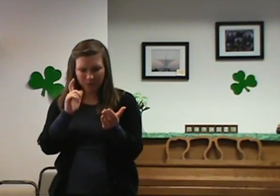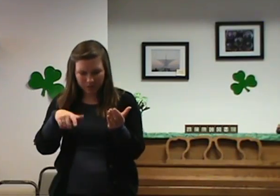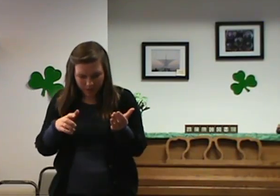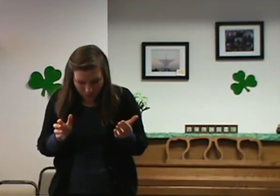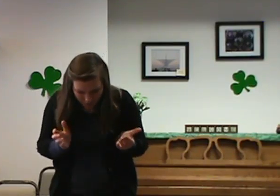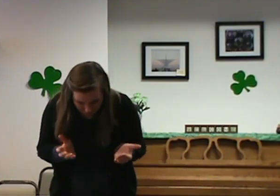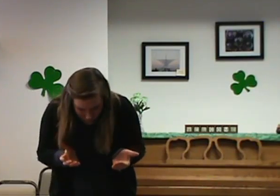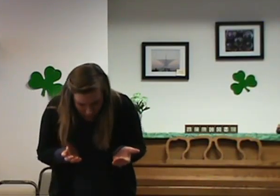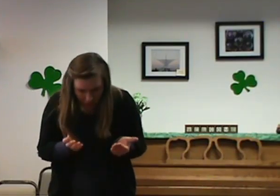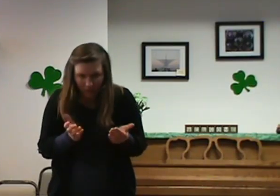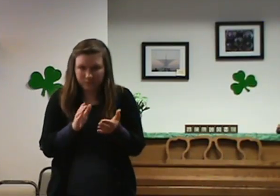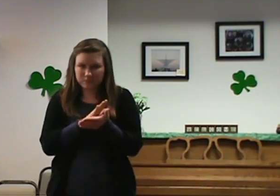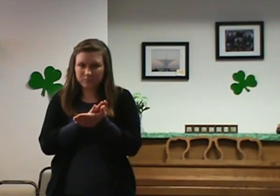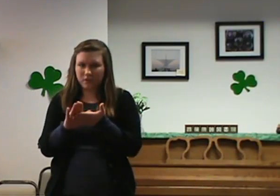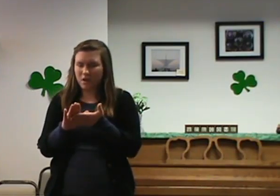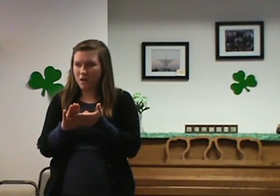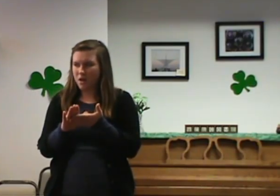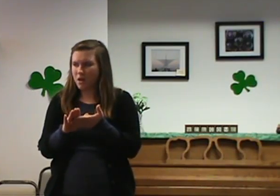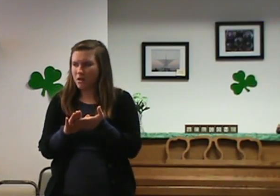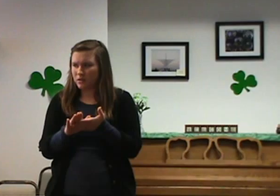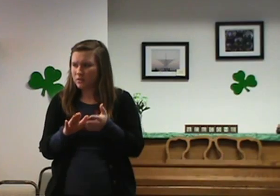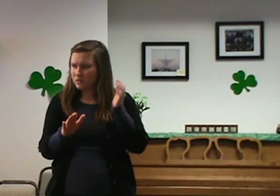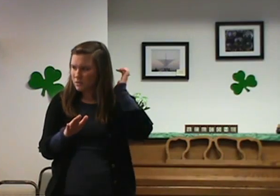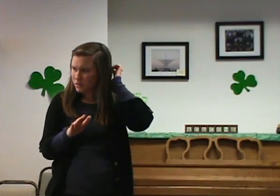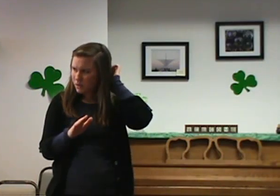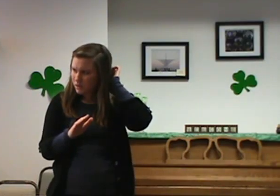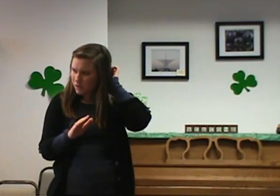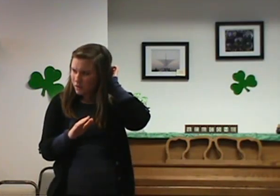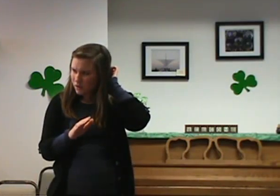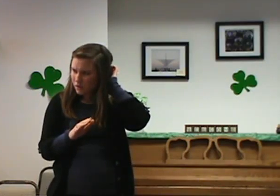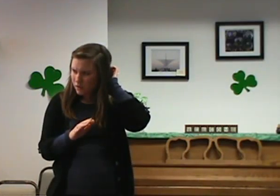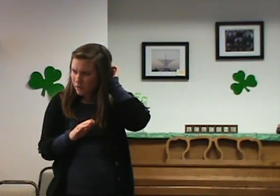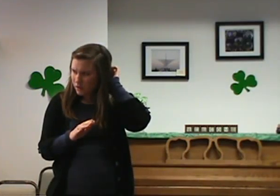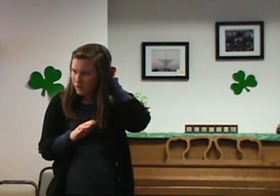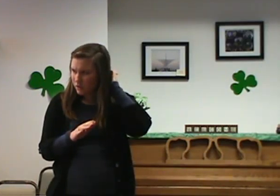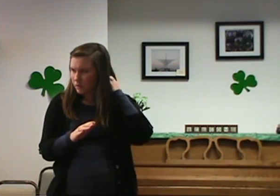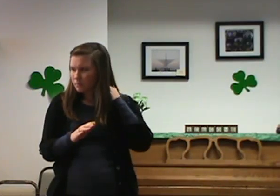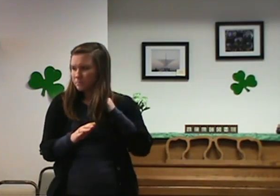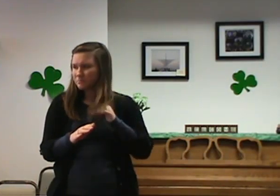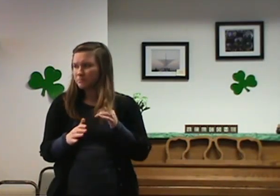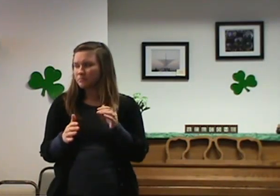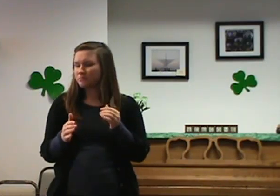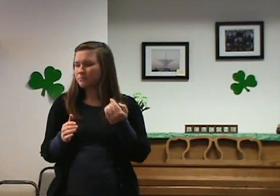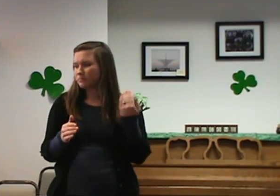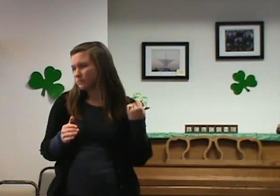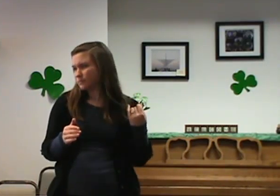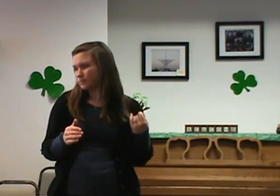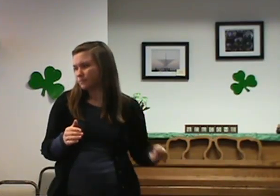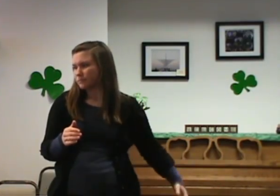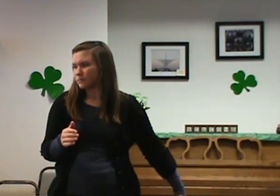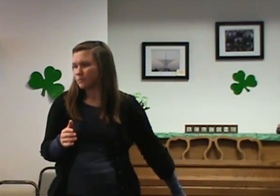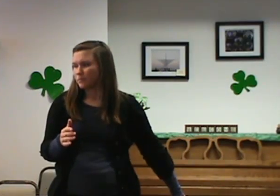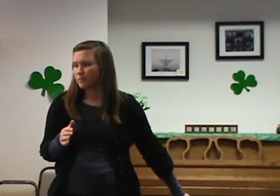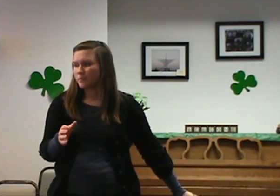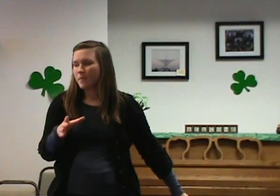were doing for this one, so that people can do that, but the angle on that one is,